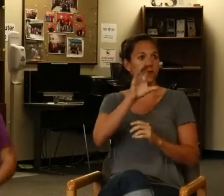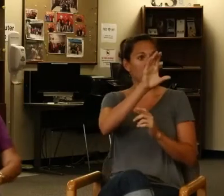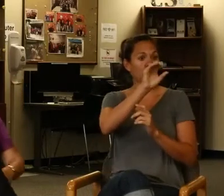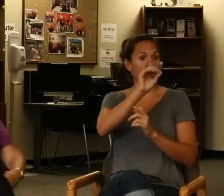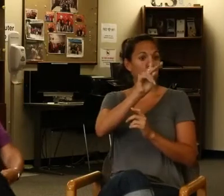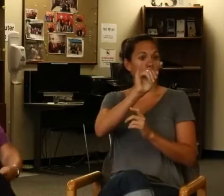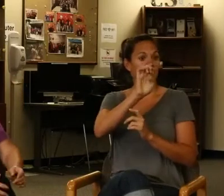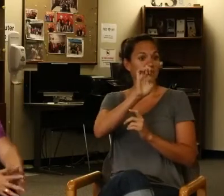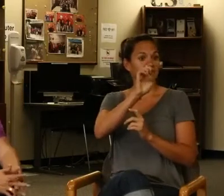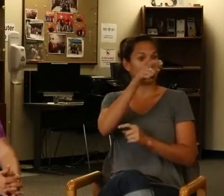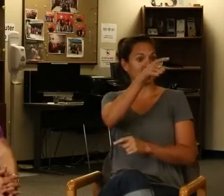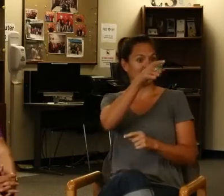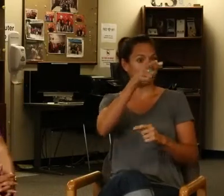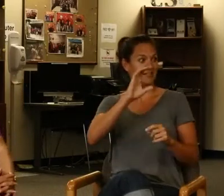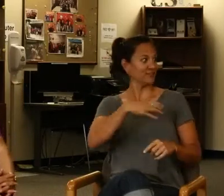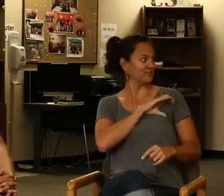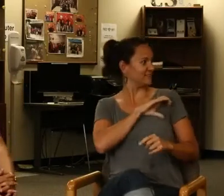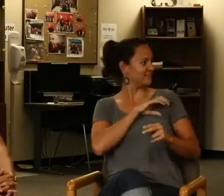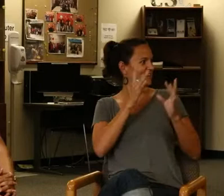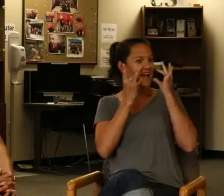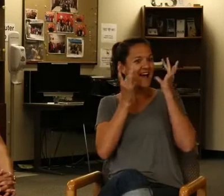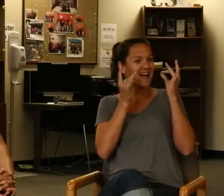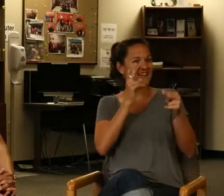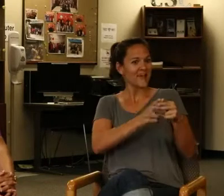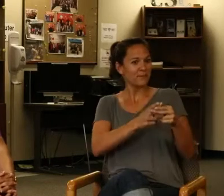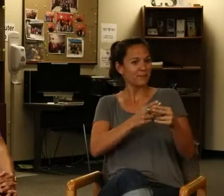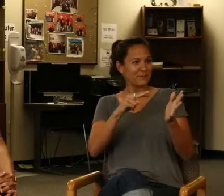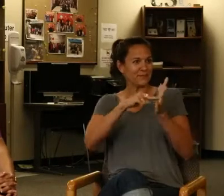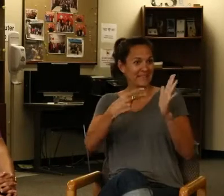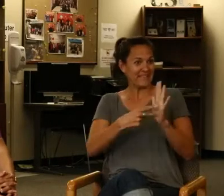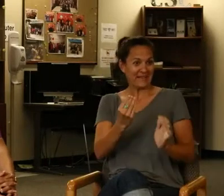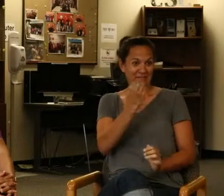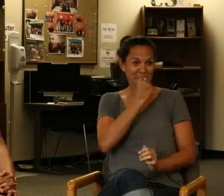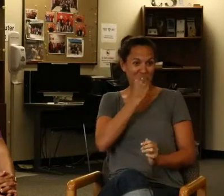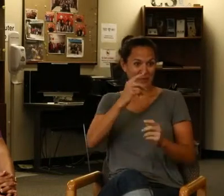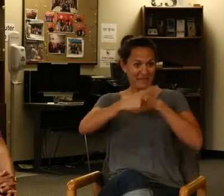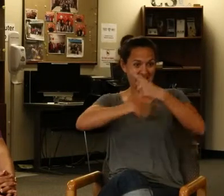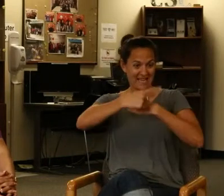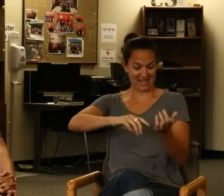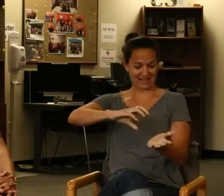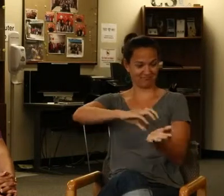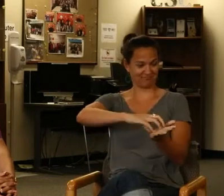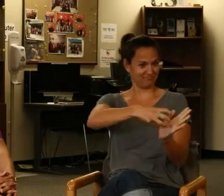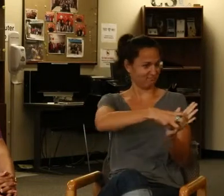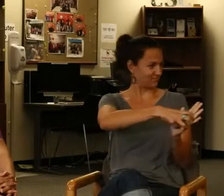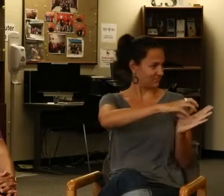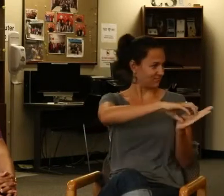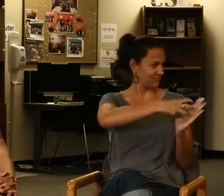pick your signs, right? So you see the word cookie, but it's the cat, it's their name, right? It's not the food. You're not going to sign cookie like this,